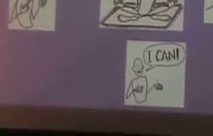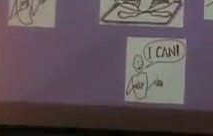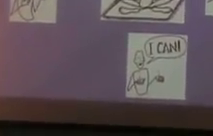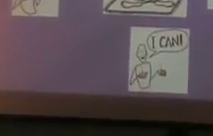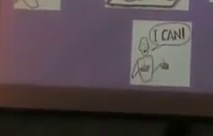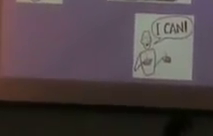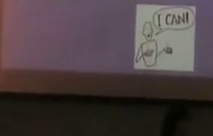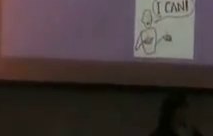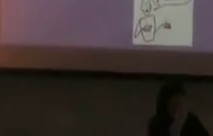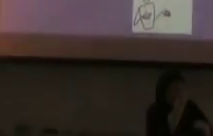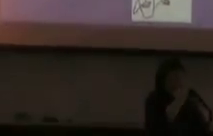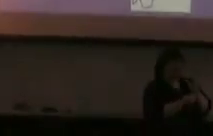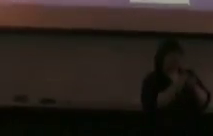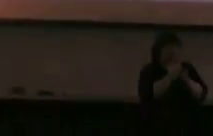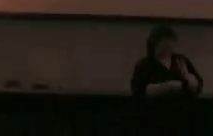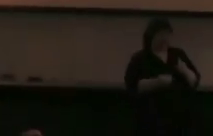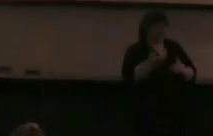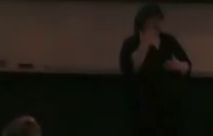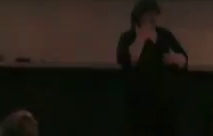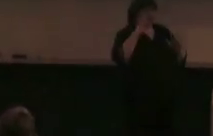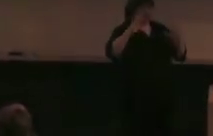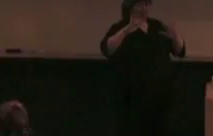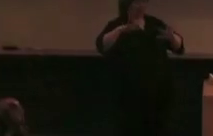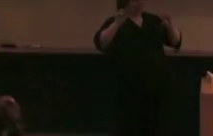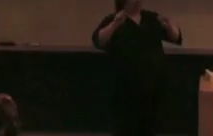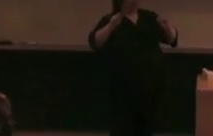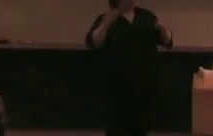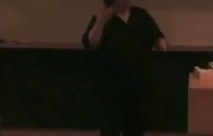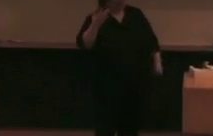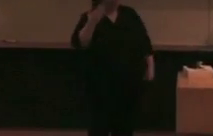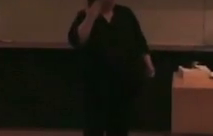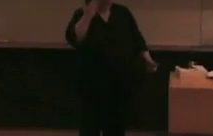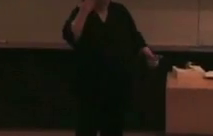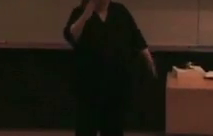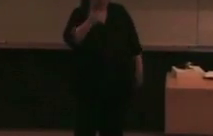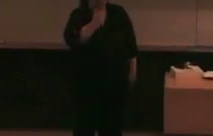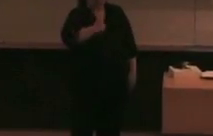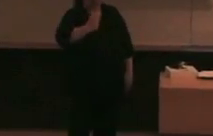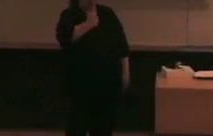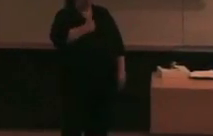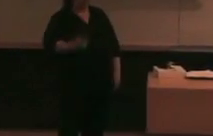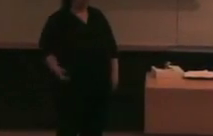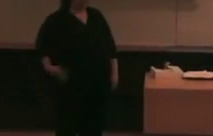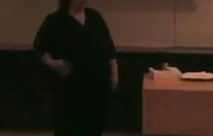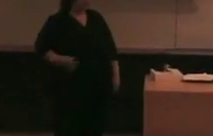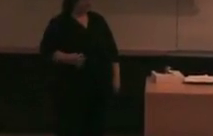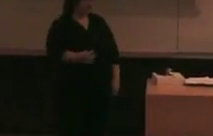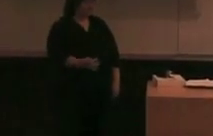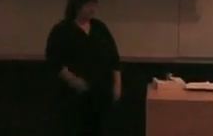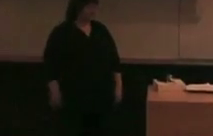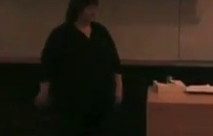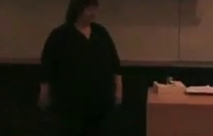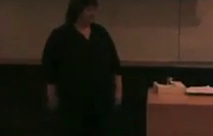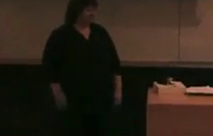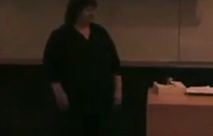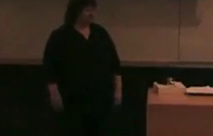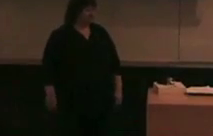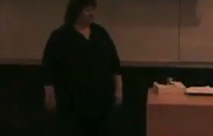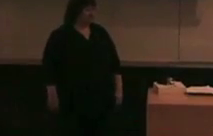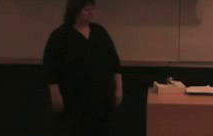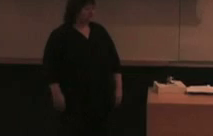Unfortunately, there's two missing here. I don't know where they disappeared from. Probably some technical difficulty. But